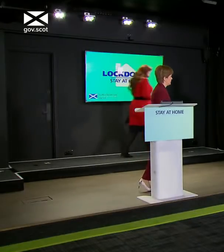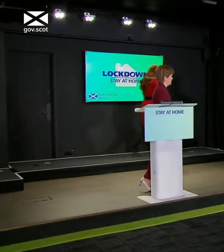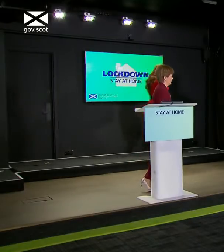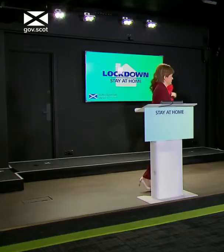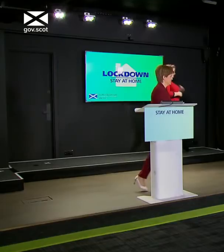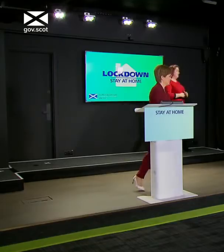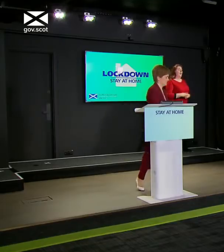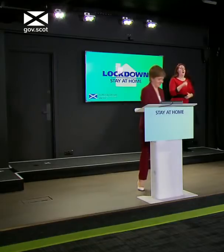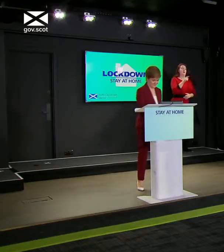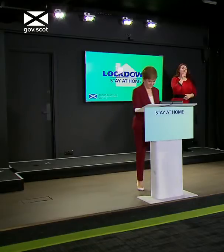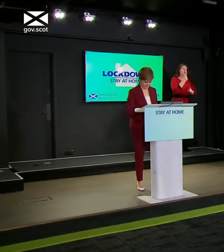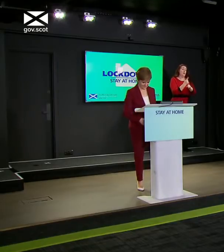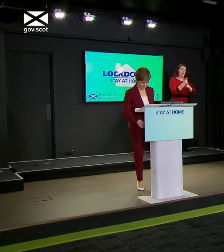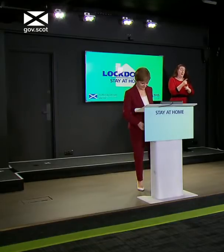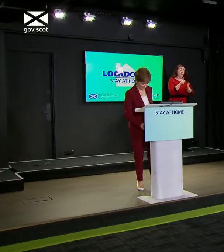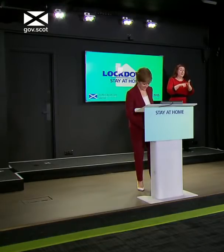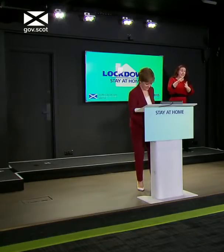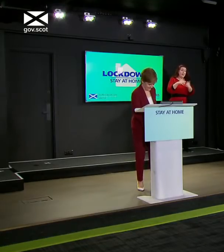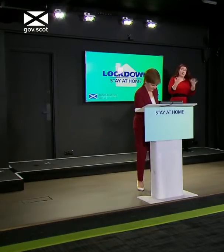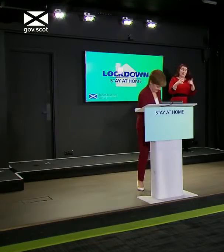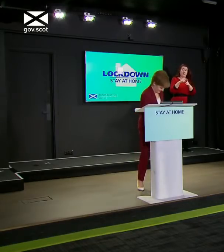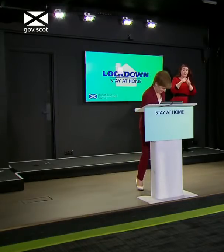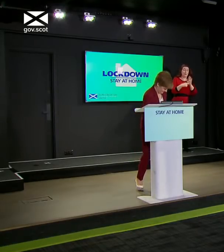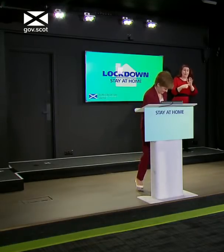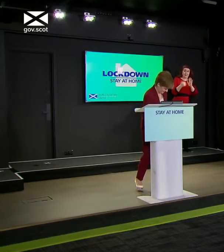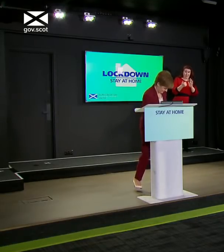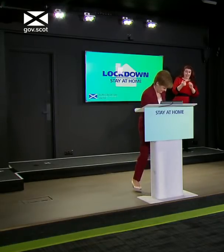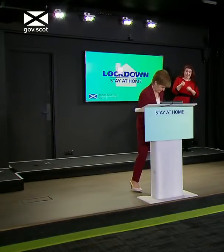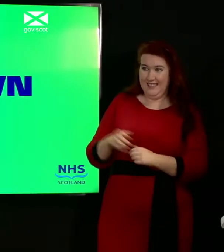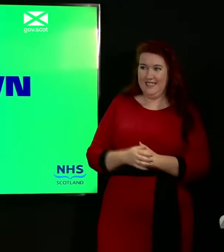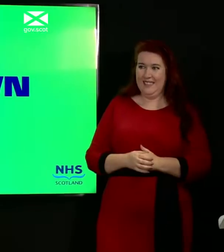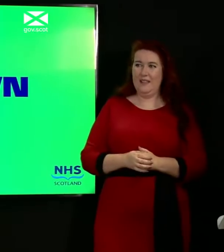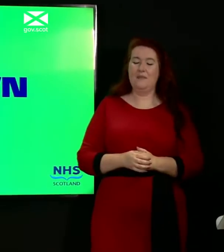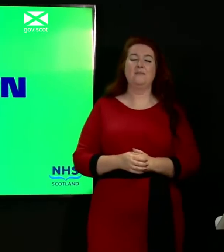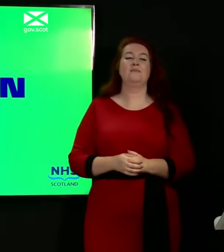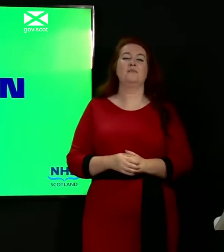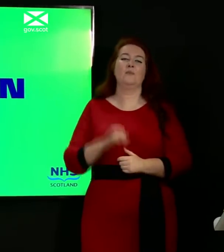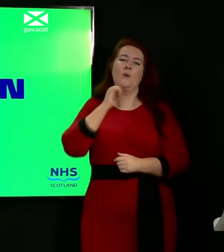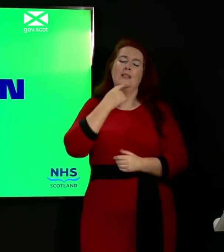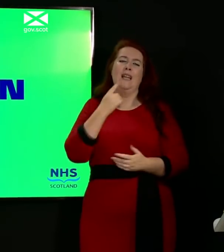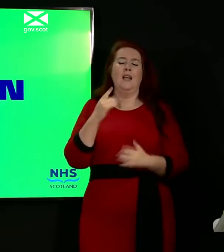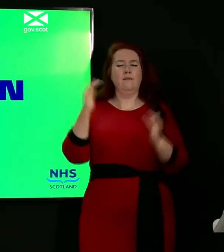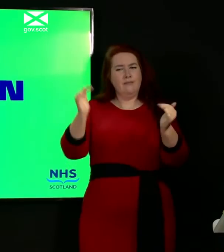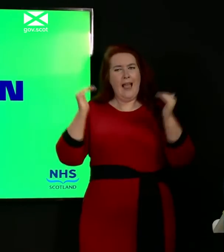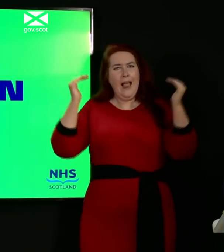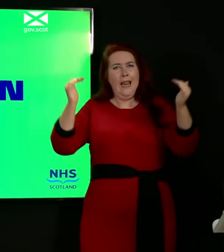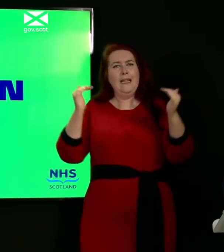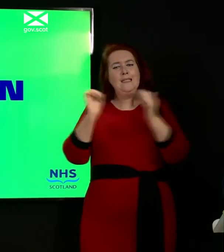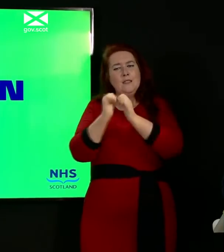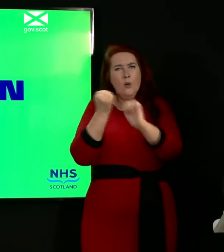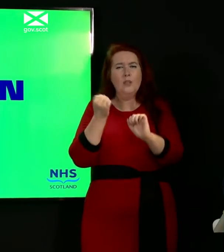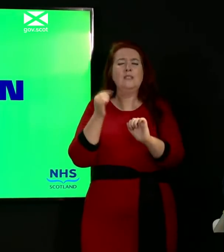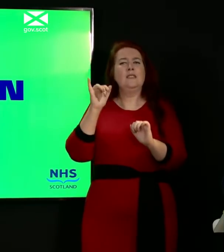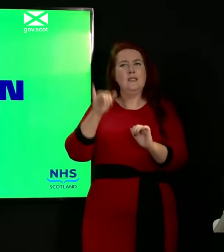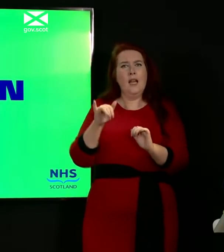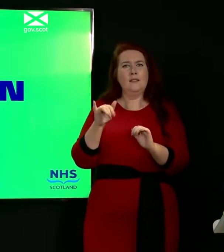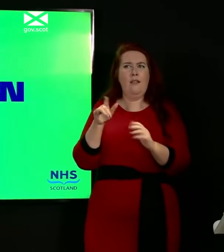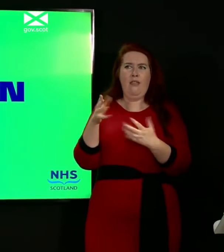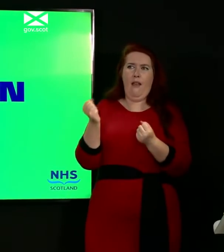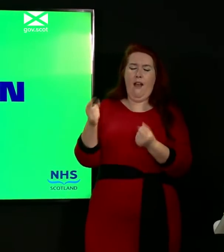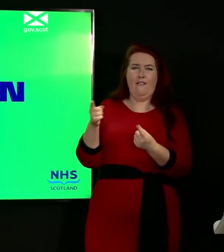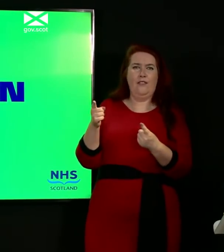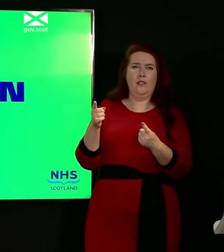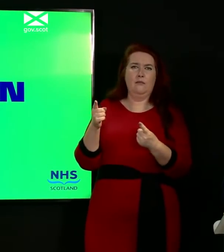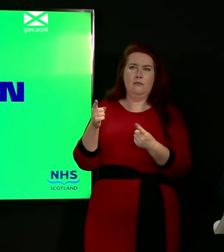to avoid both Trump and Celtic, if that's okay with you. I would just say that elite sport has privileges, whether they are